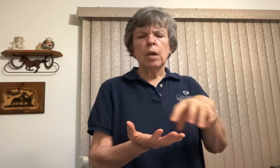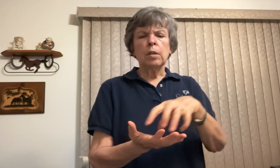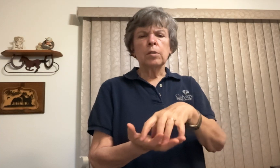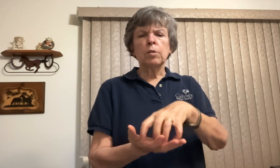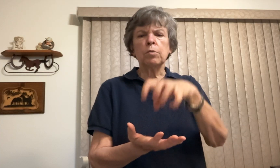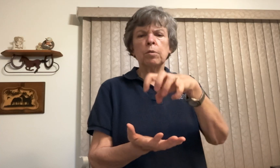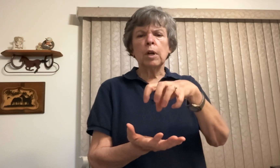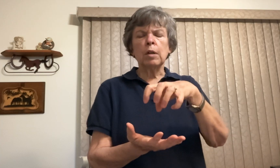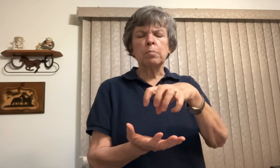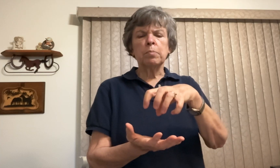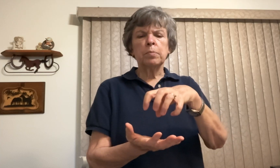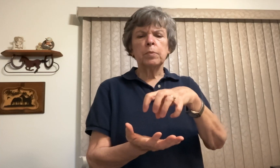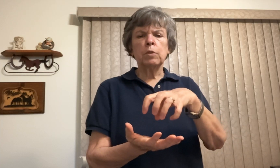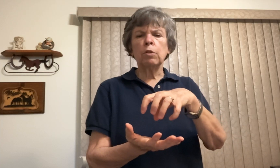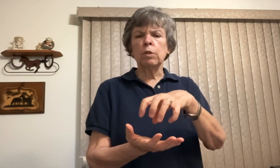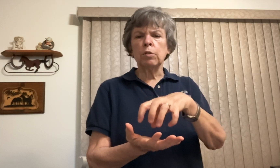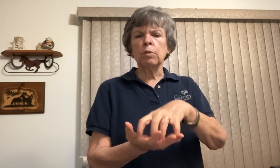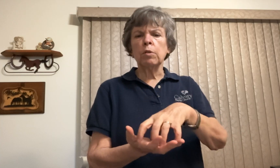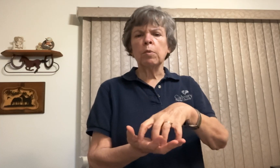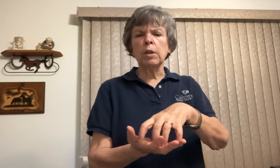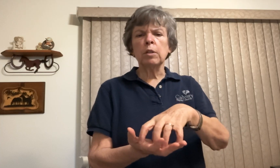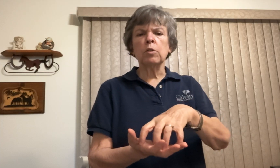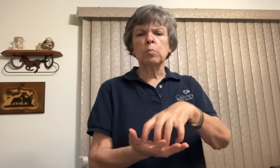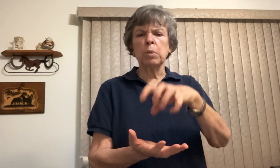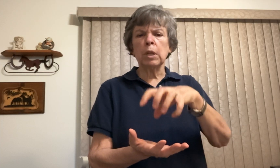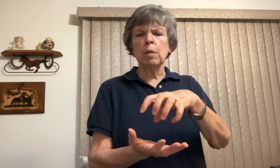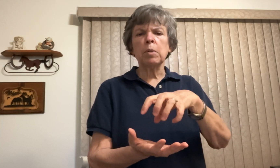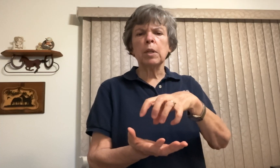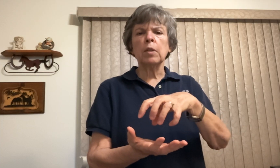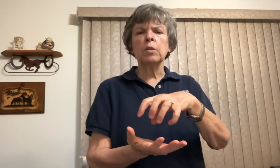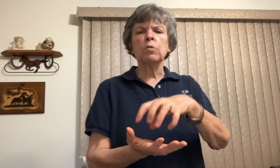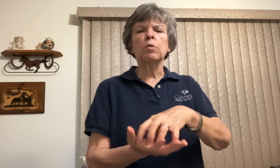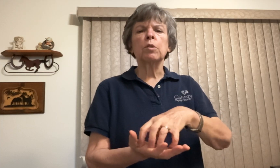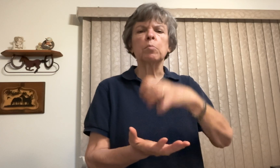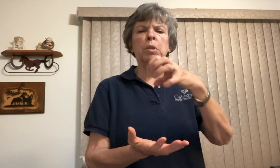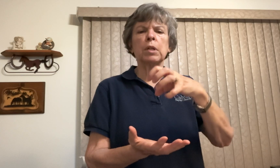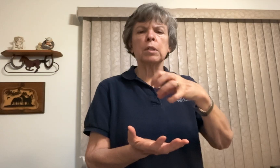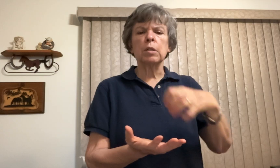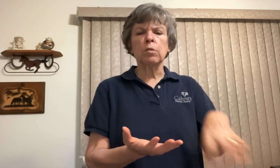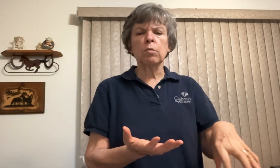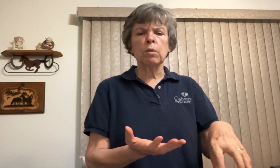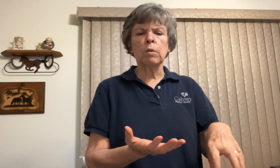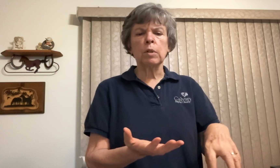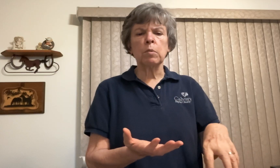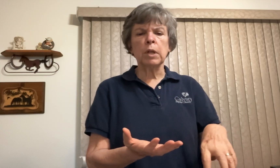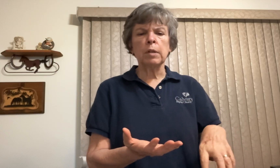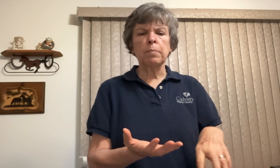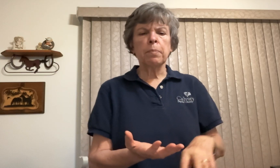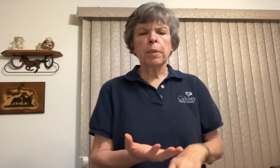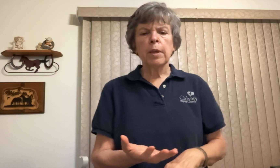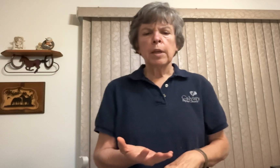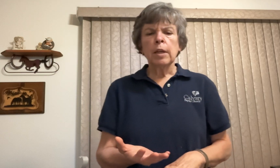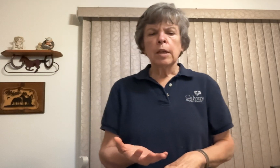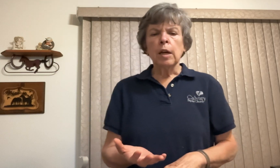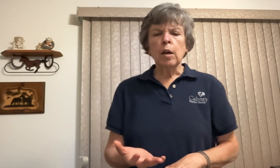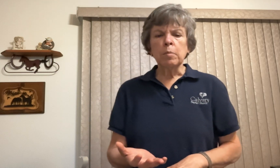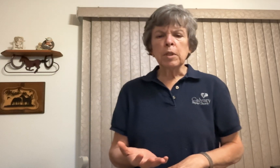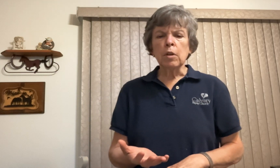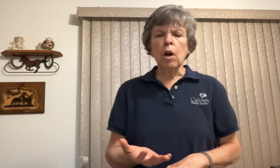So so you can do it either way. You can just pick it up like this, or you can pick it and throw it away. In the